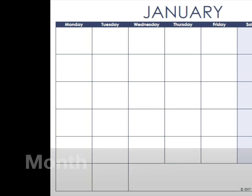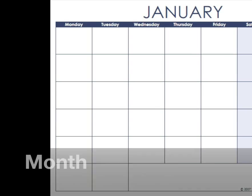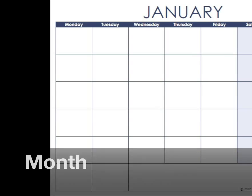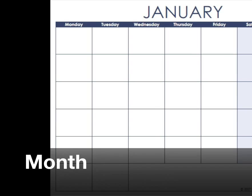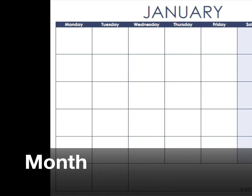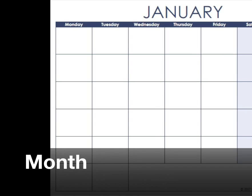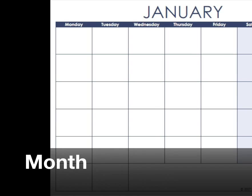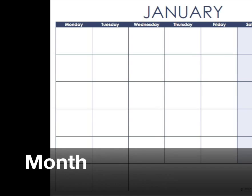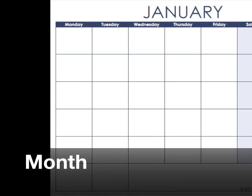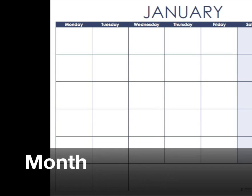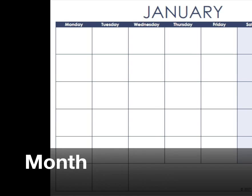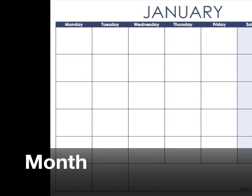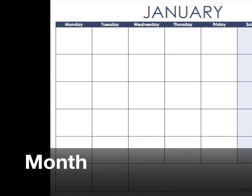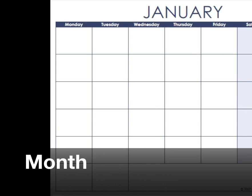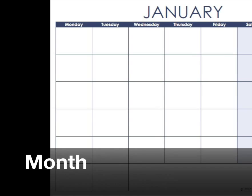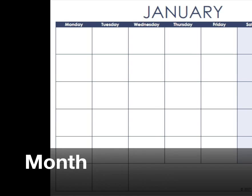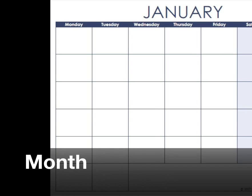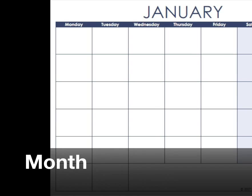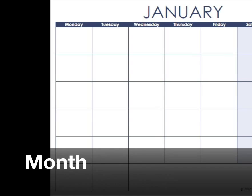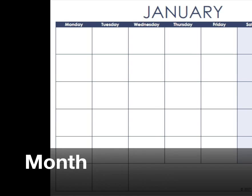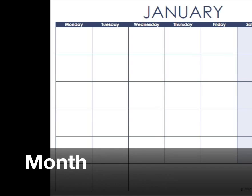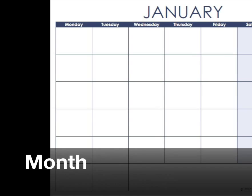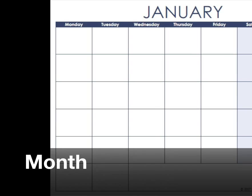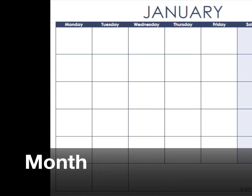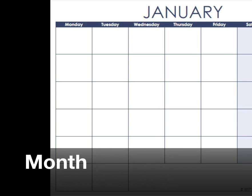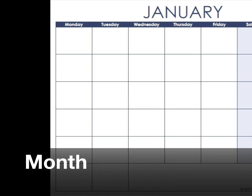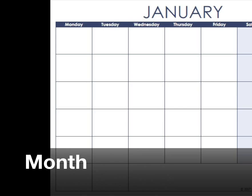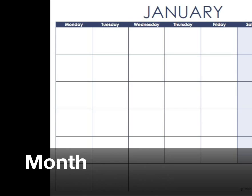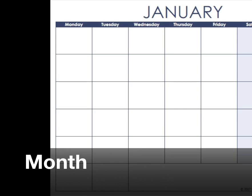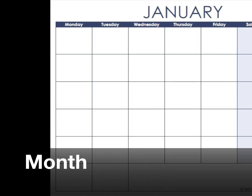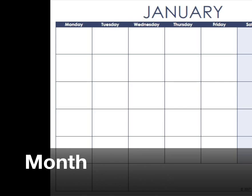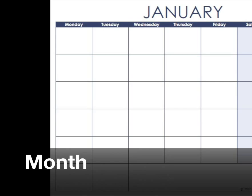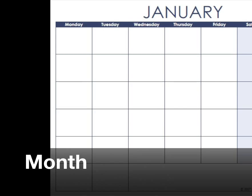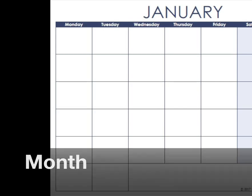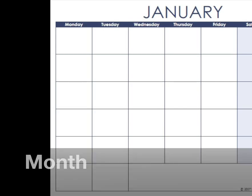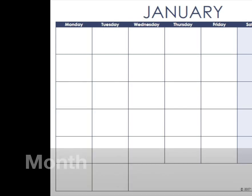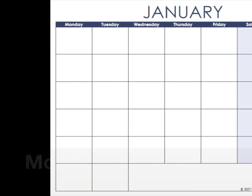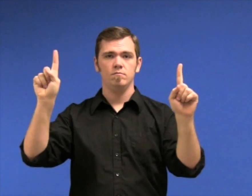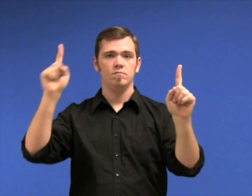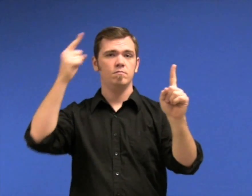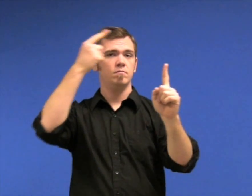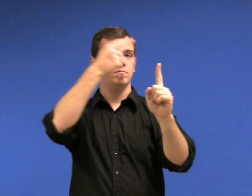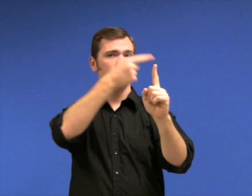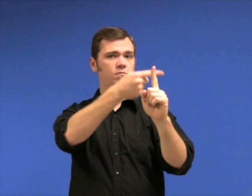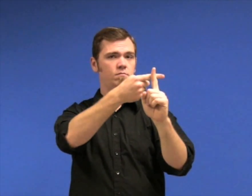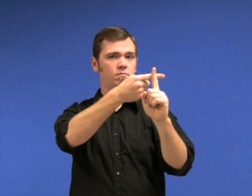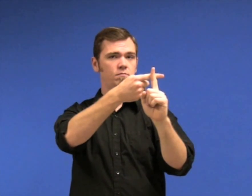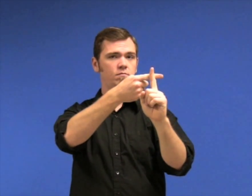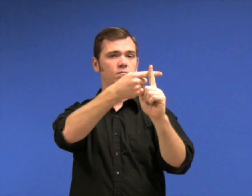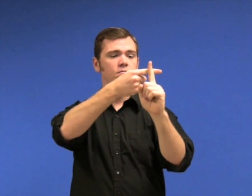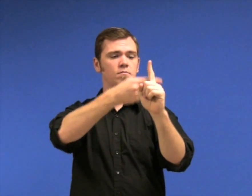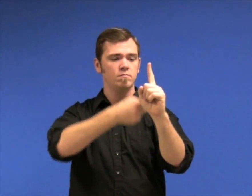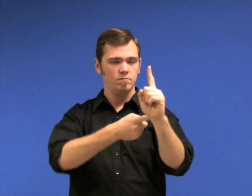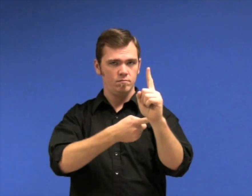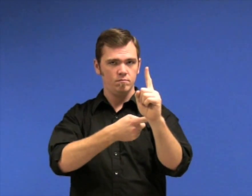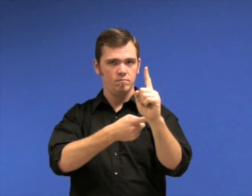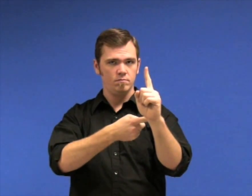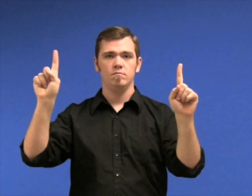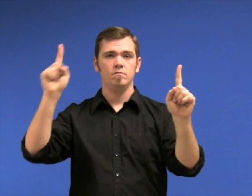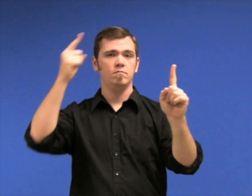All right, our next sign is month. Month, I want you to think about what the calendar looks like. This is the sign for month, as in going down the